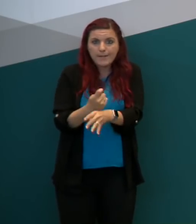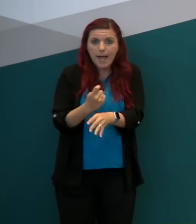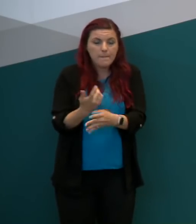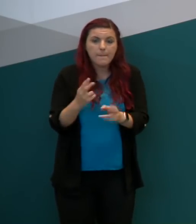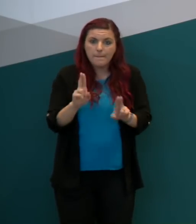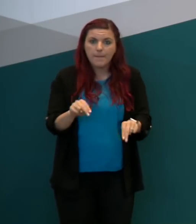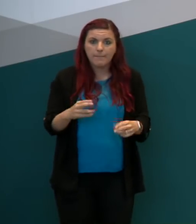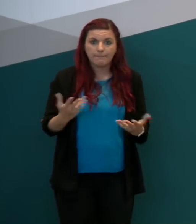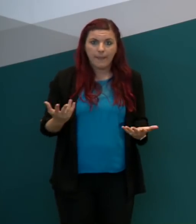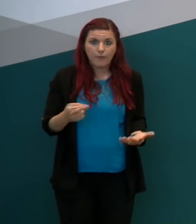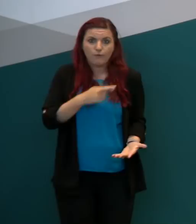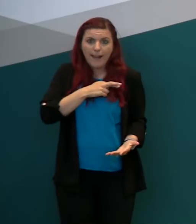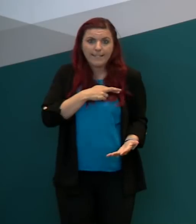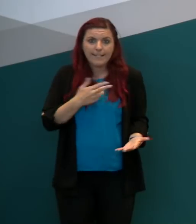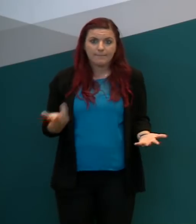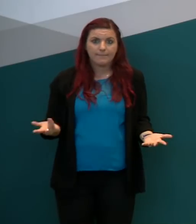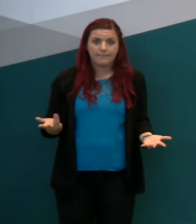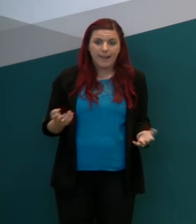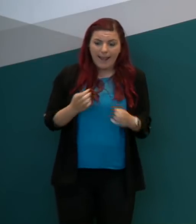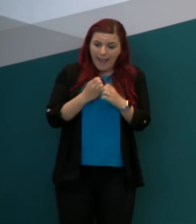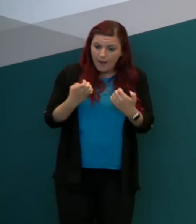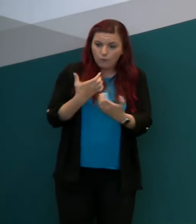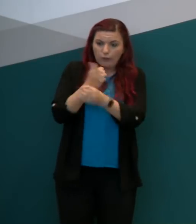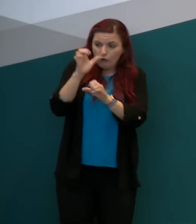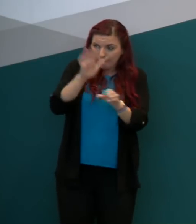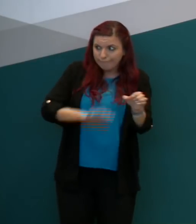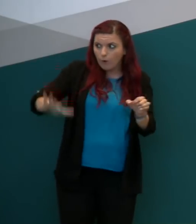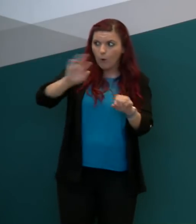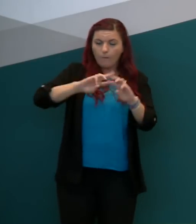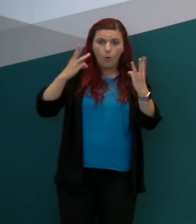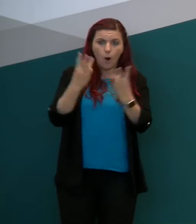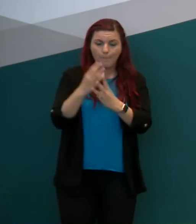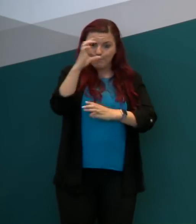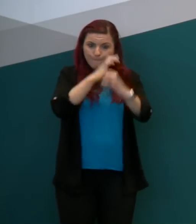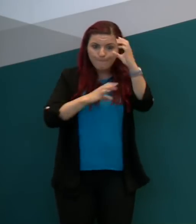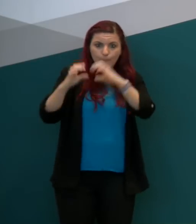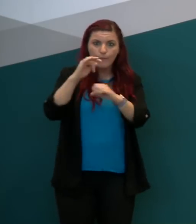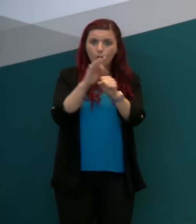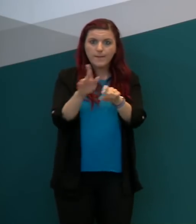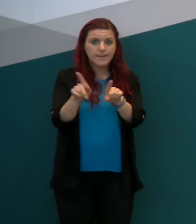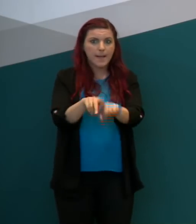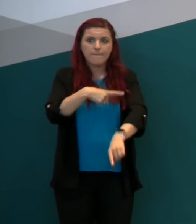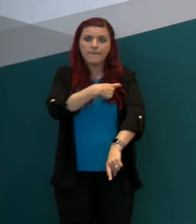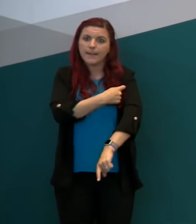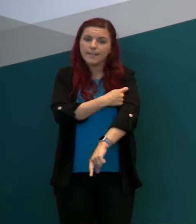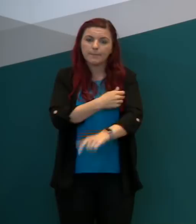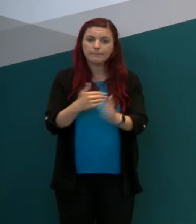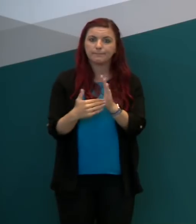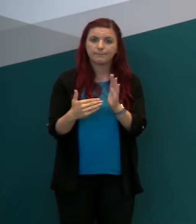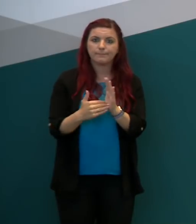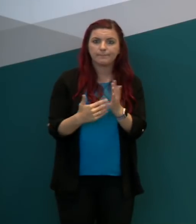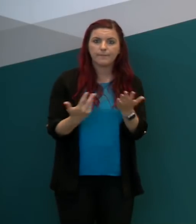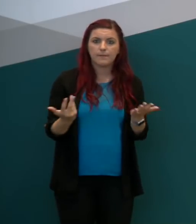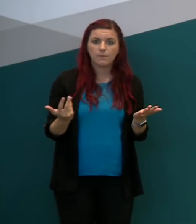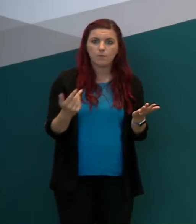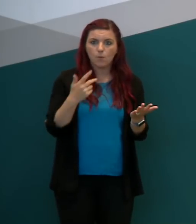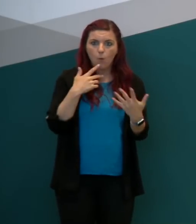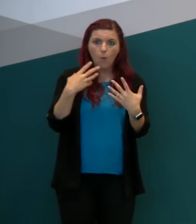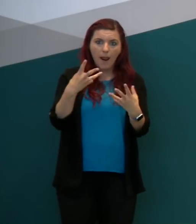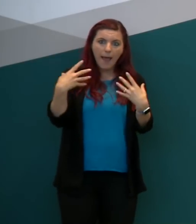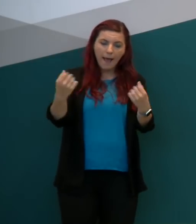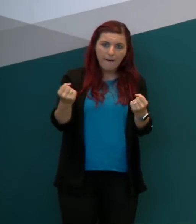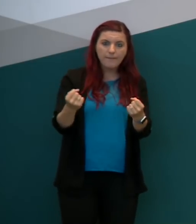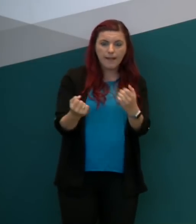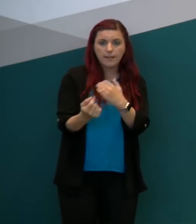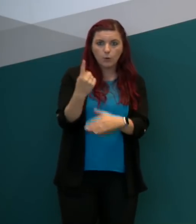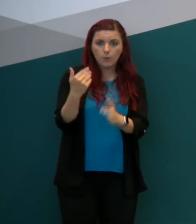the reality is that, like, every country in the world will be looking for this vaccine, that there will be a demand to have that vaccine obviously given to people in the